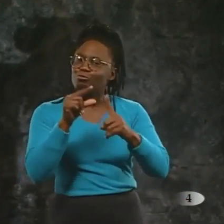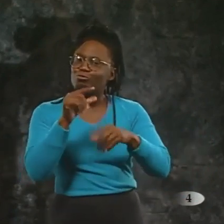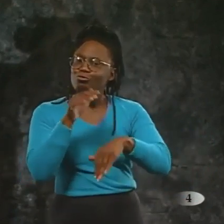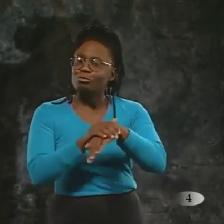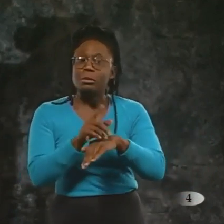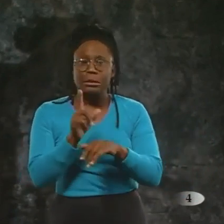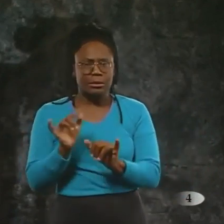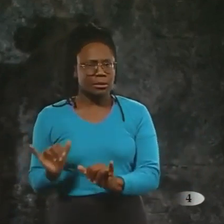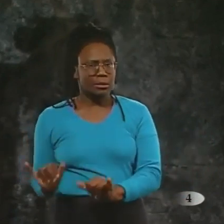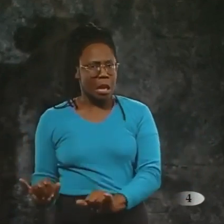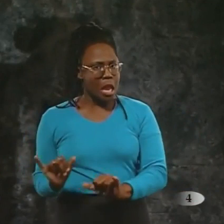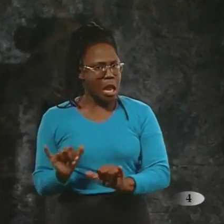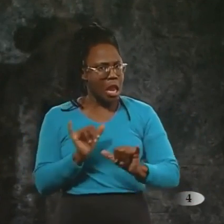movement.